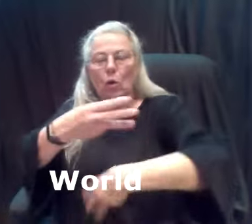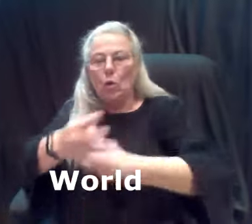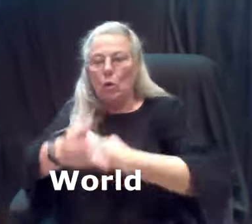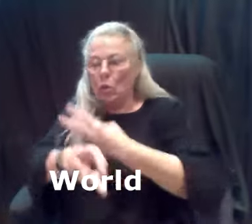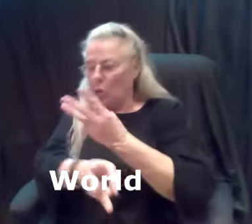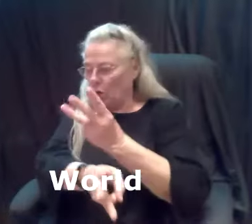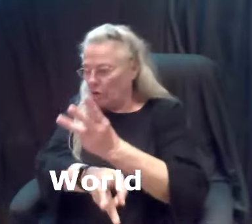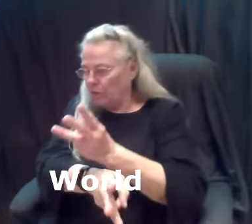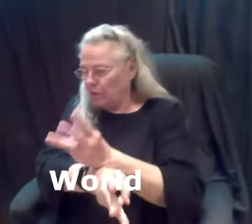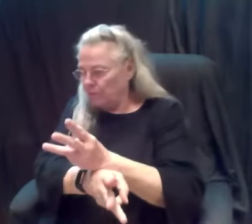World.